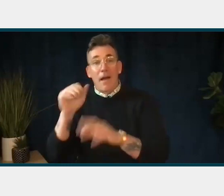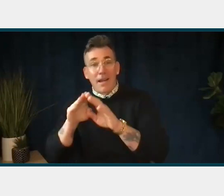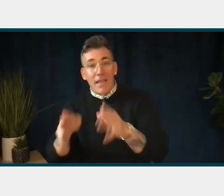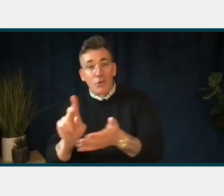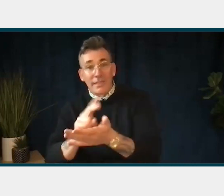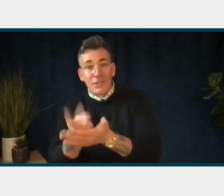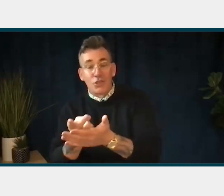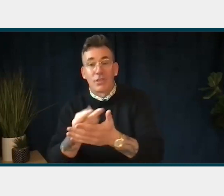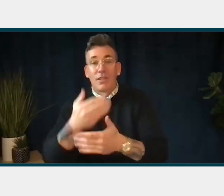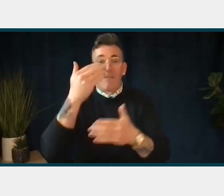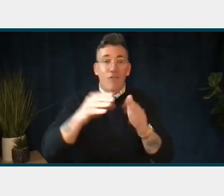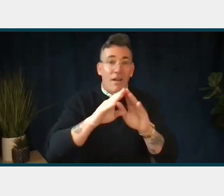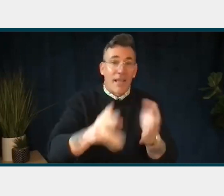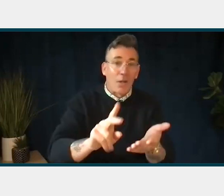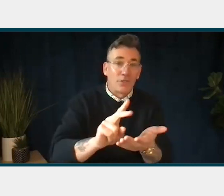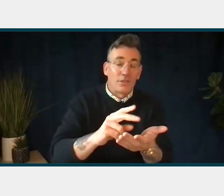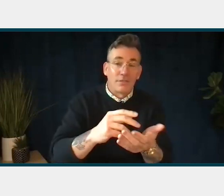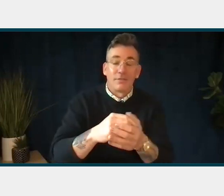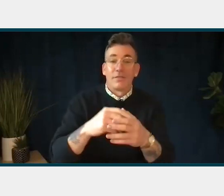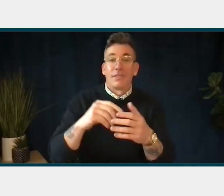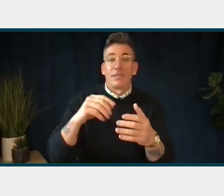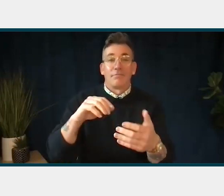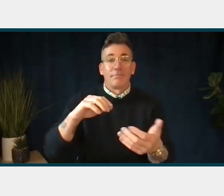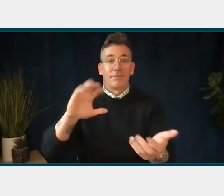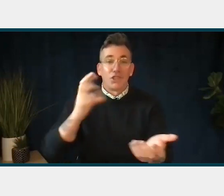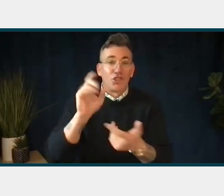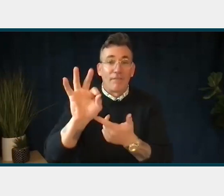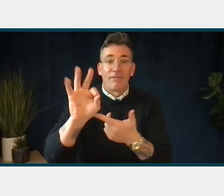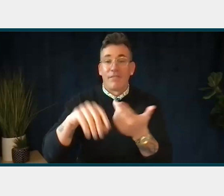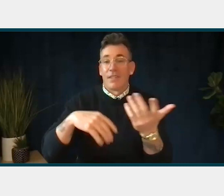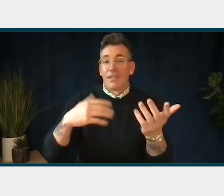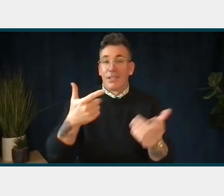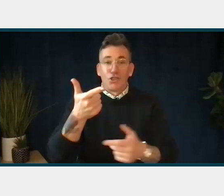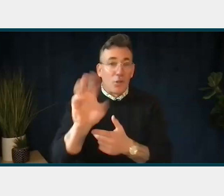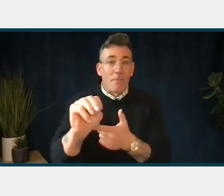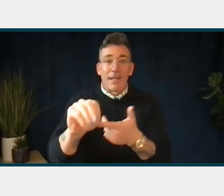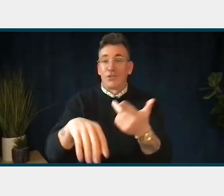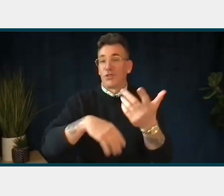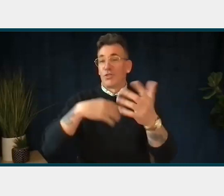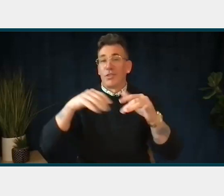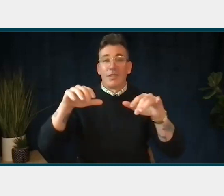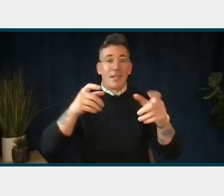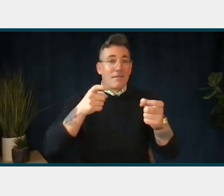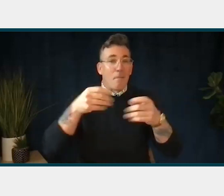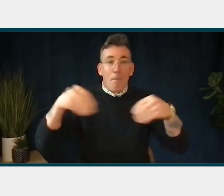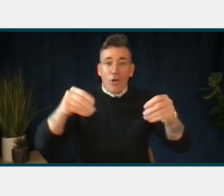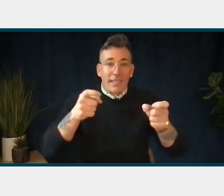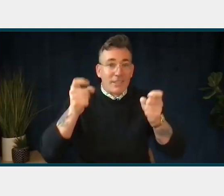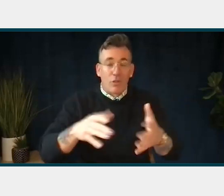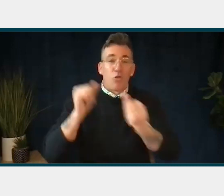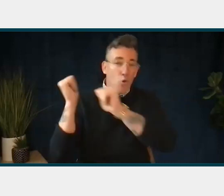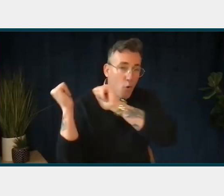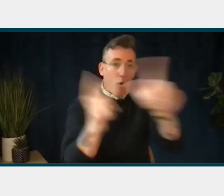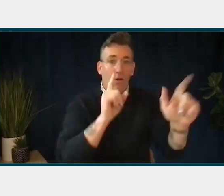Everyone on the staff in Mozzeria, from the back of the house to the kitchen, to the front of the house at the host, to our chefs, our